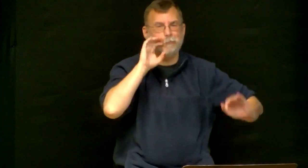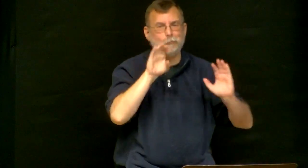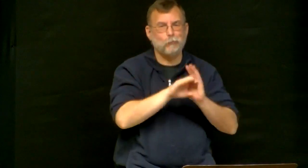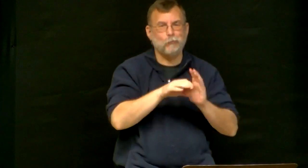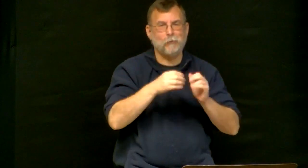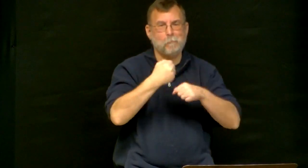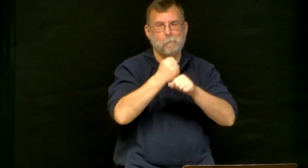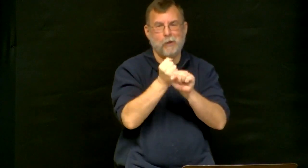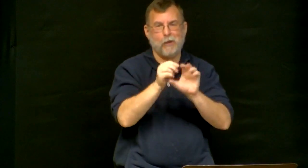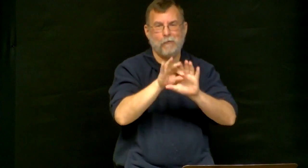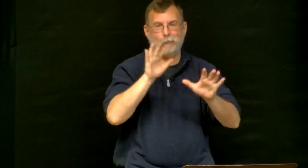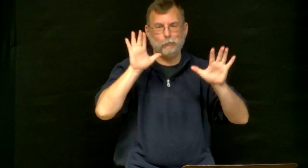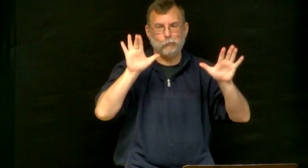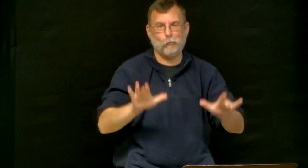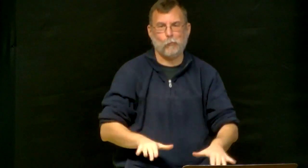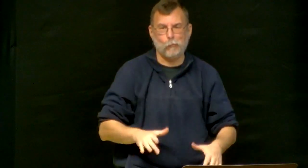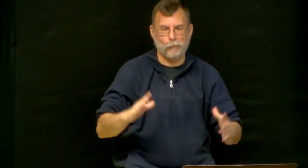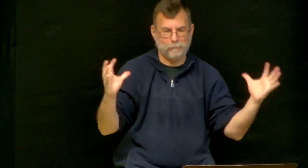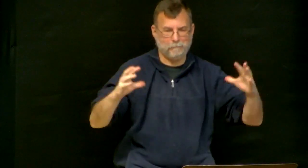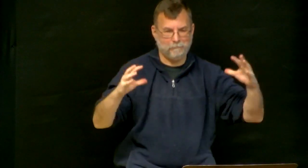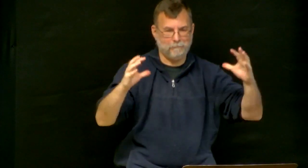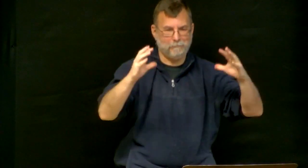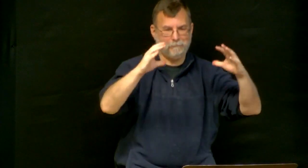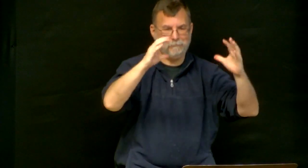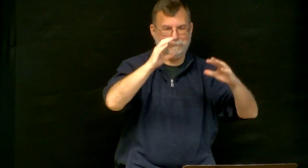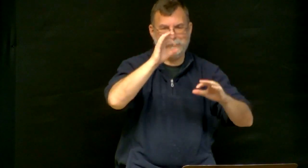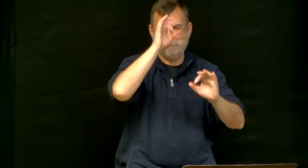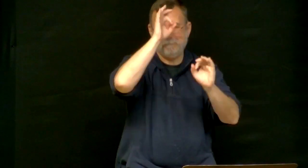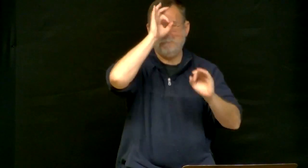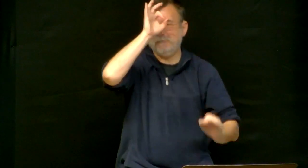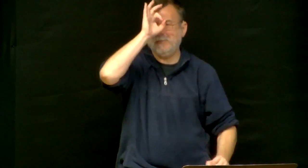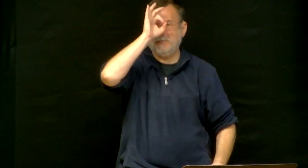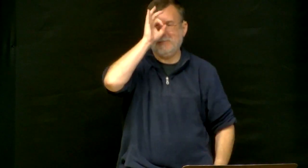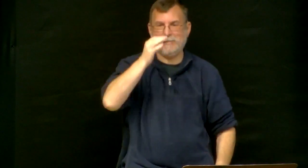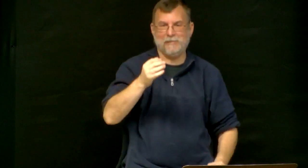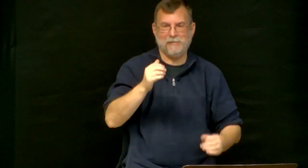I thought this was a cute picture. They're made out of snow, these minions.